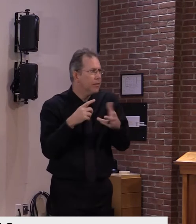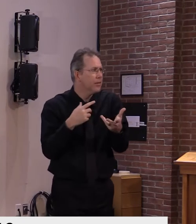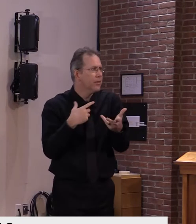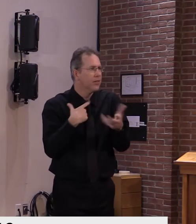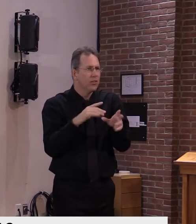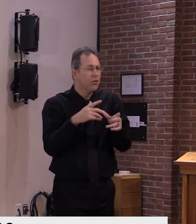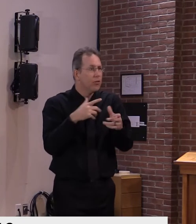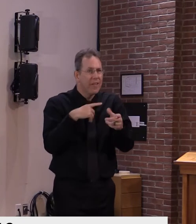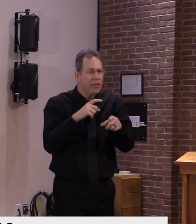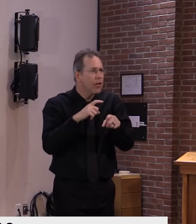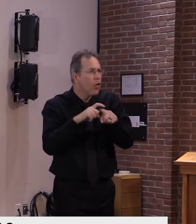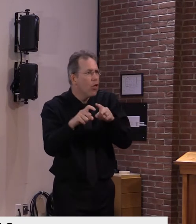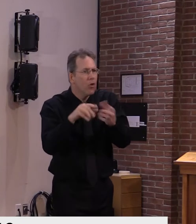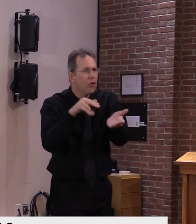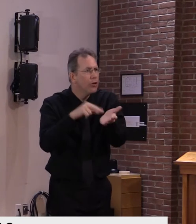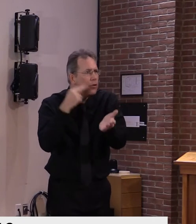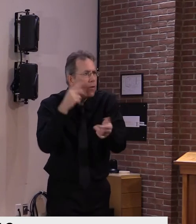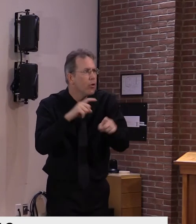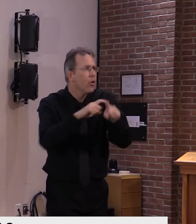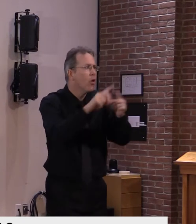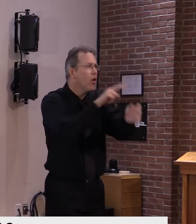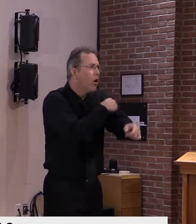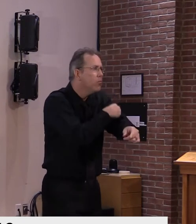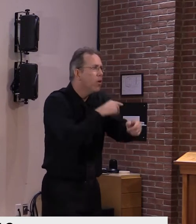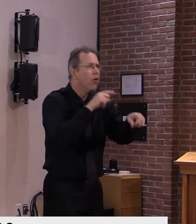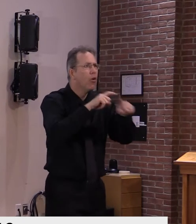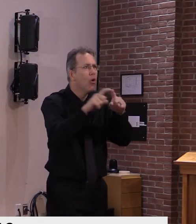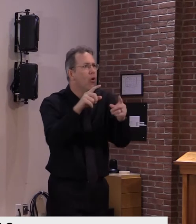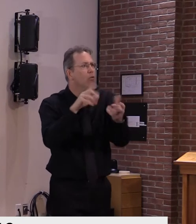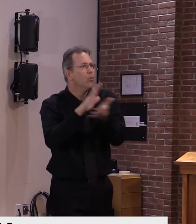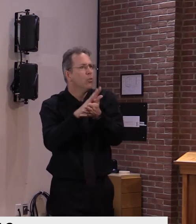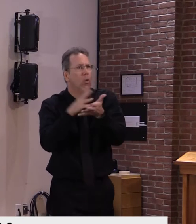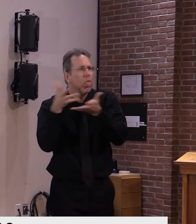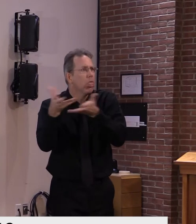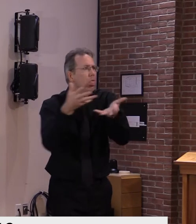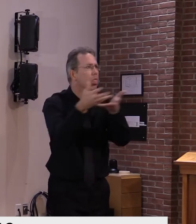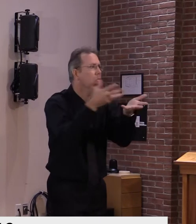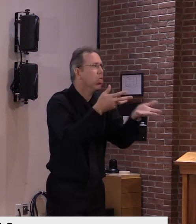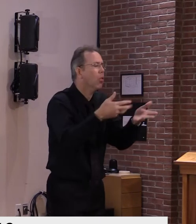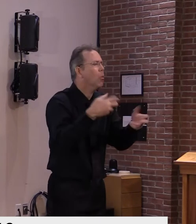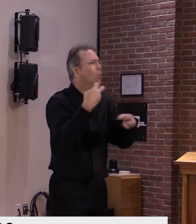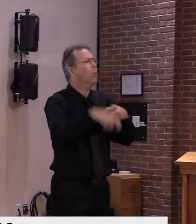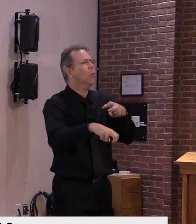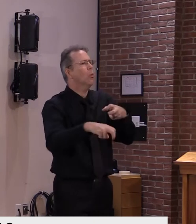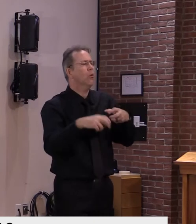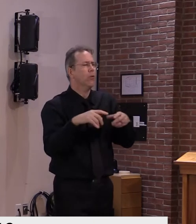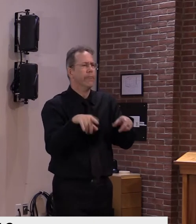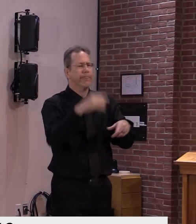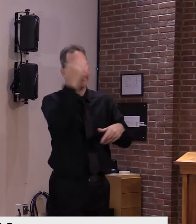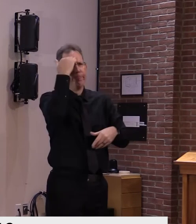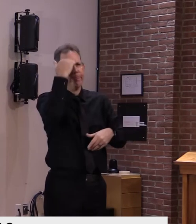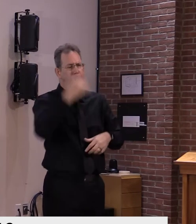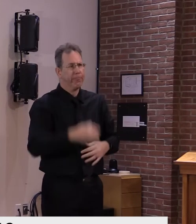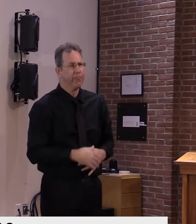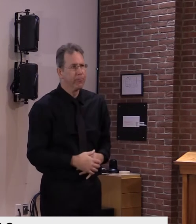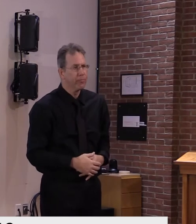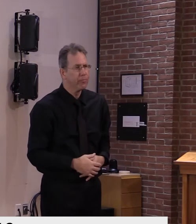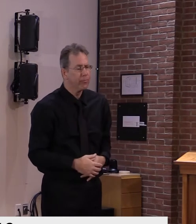So I think it's just a sign of where we are really in the whole region with regard to COVID.